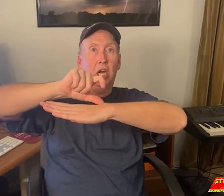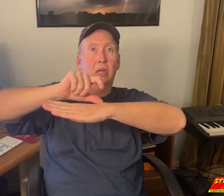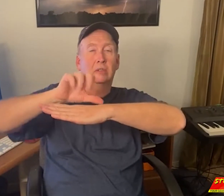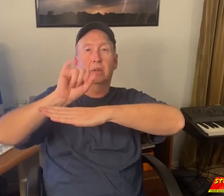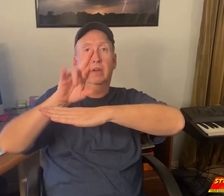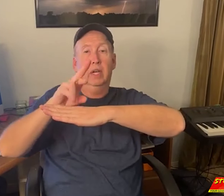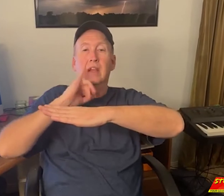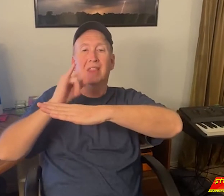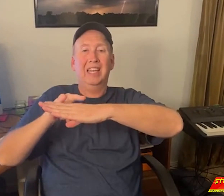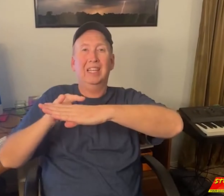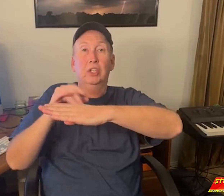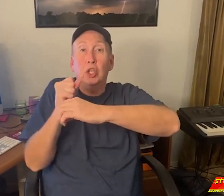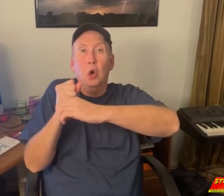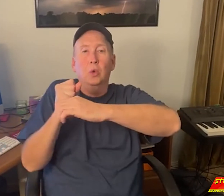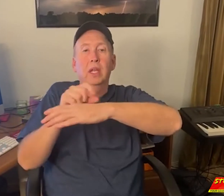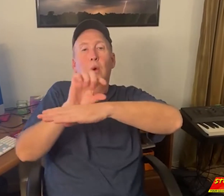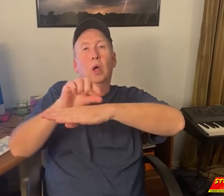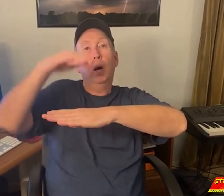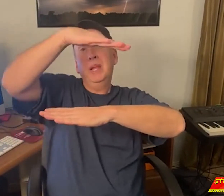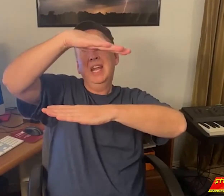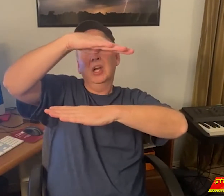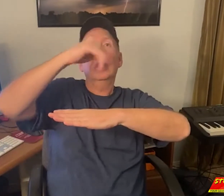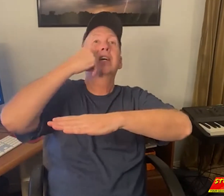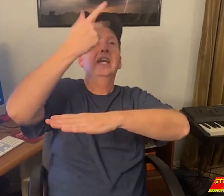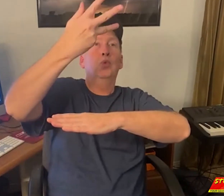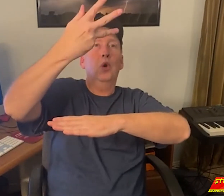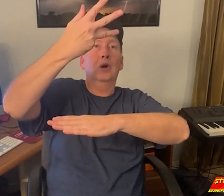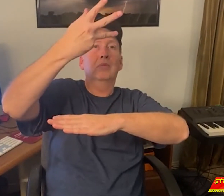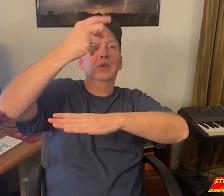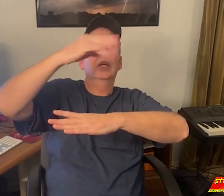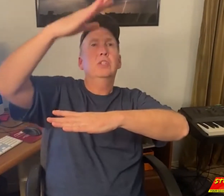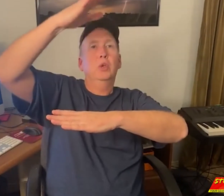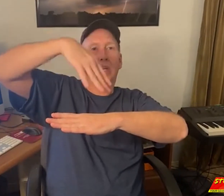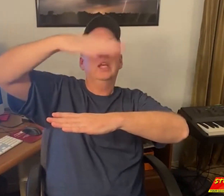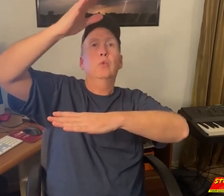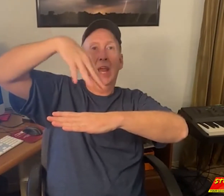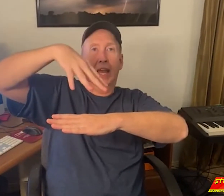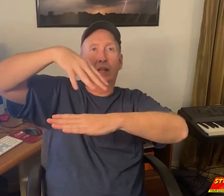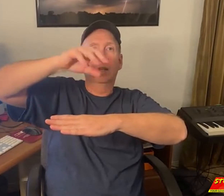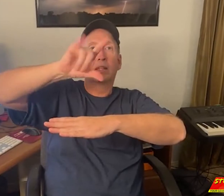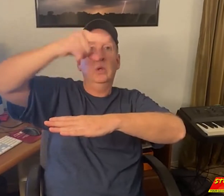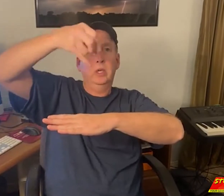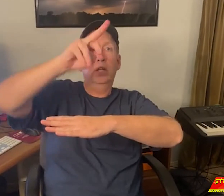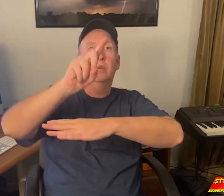air that is cold. Well, up here is warm, so you're going to get rain, liquid